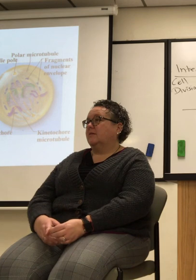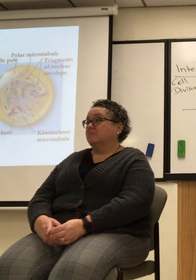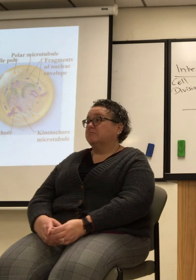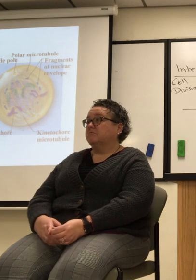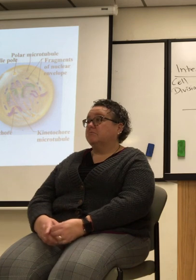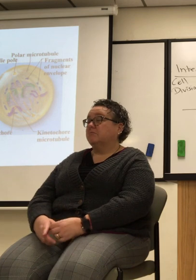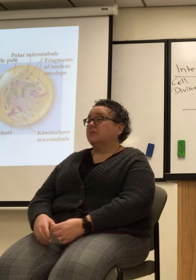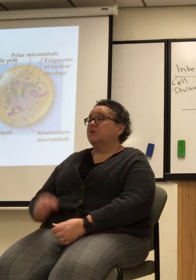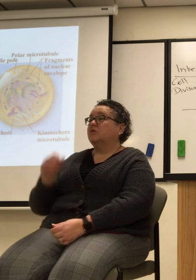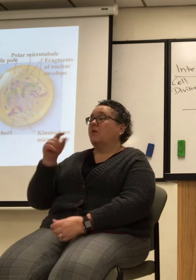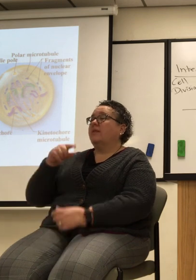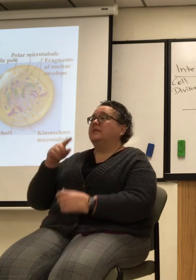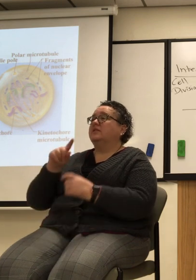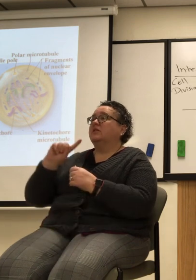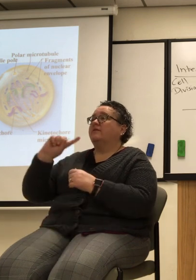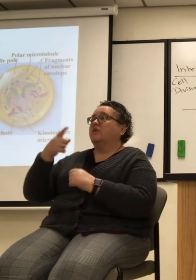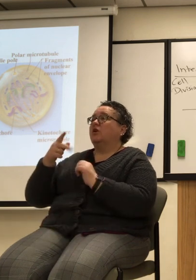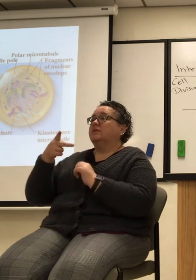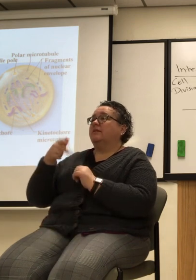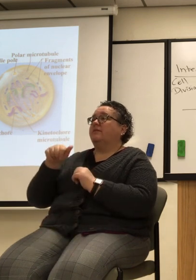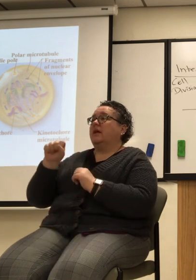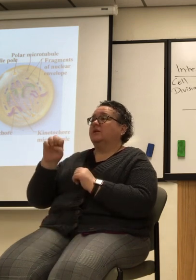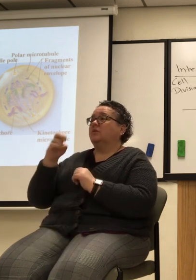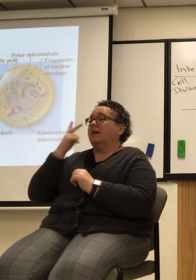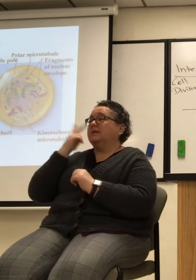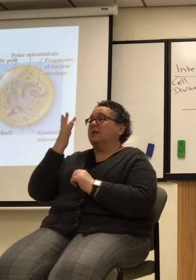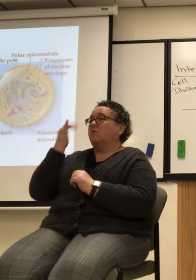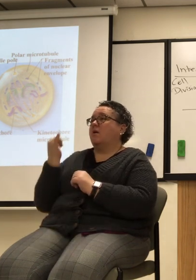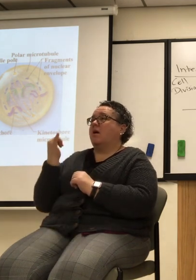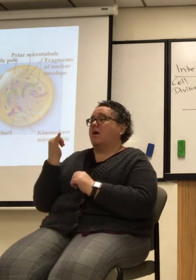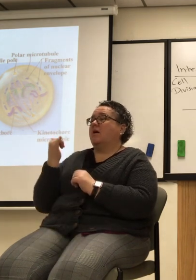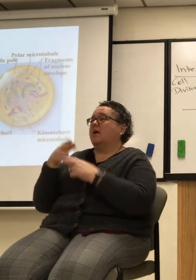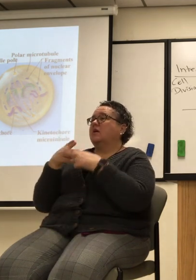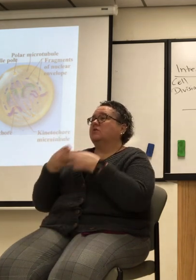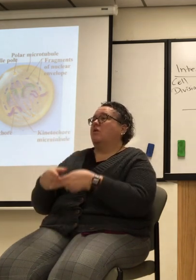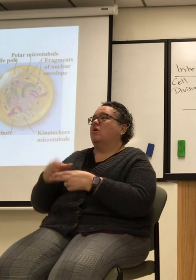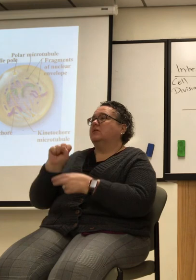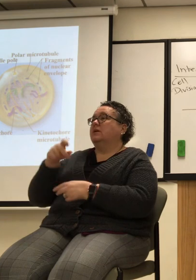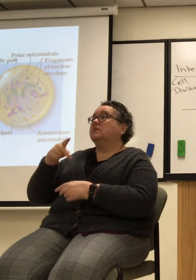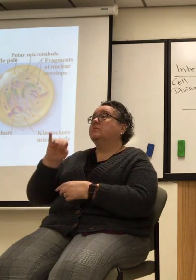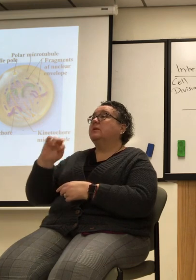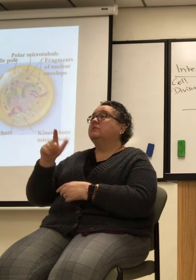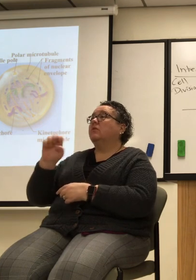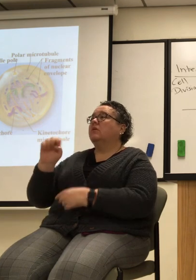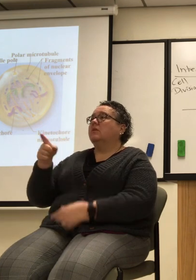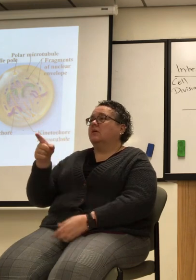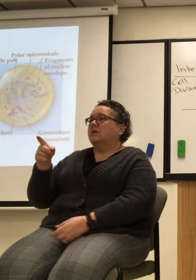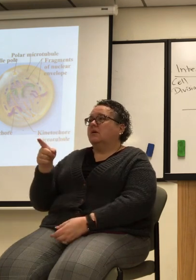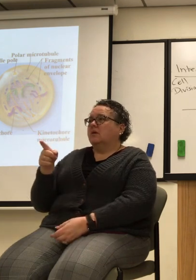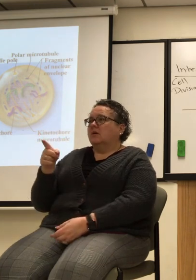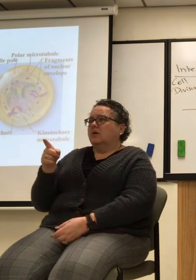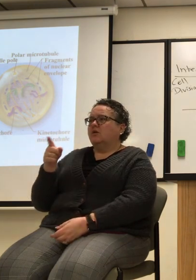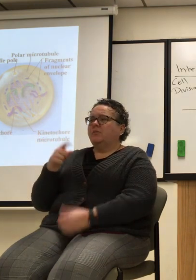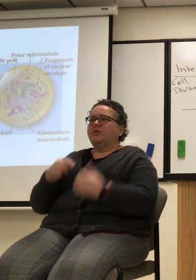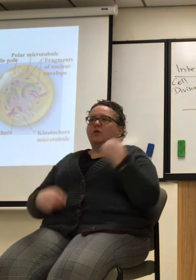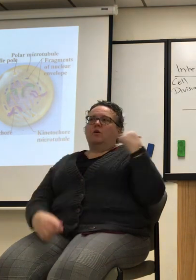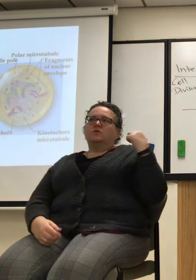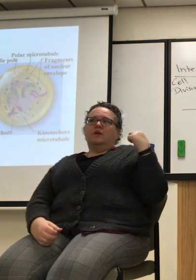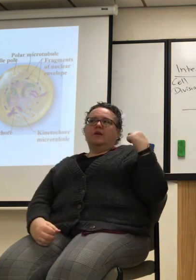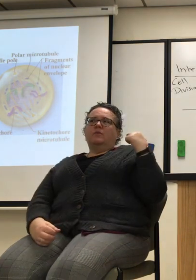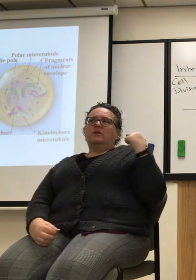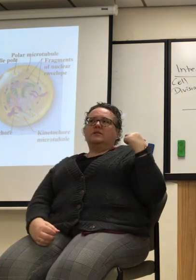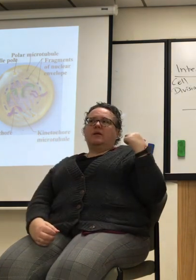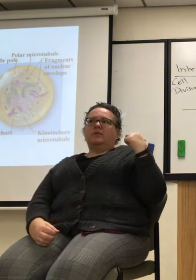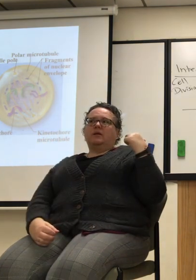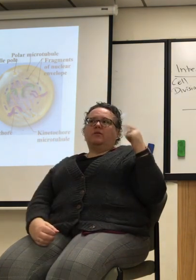And so this is the first phase where you can see why it's called spindle. You have a question? You put the